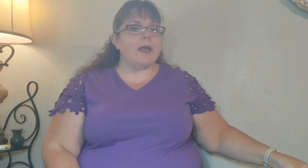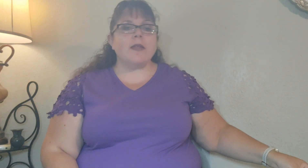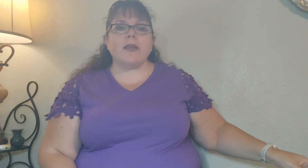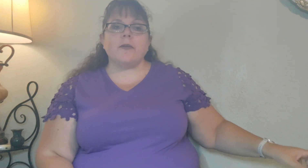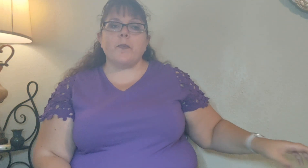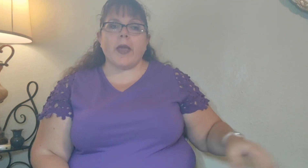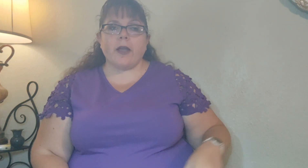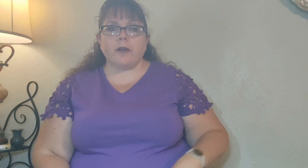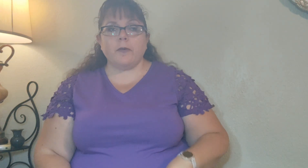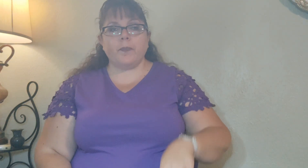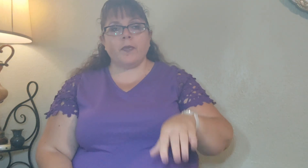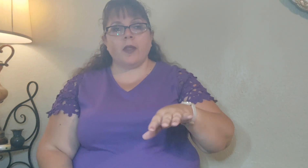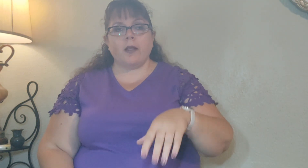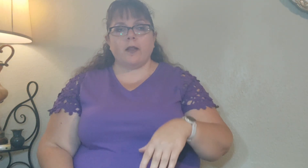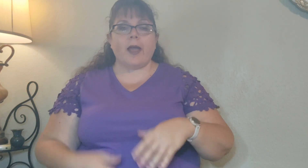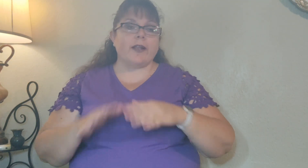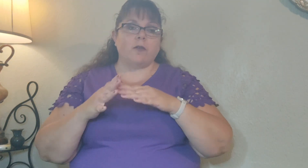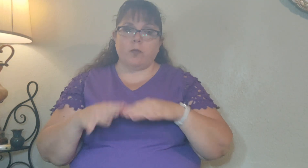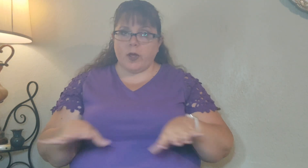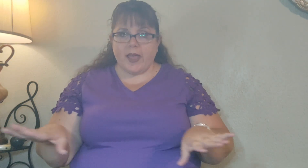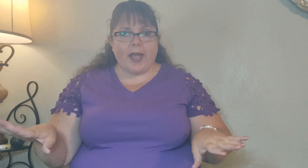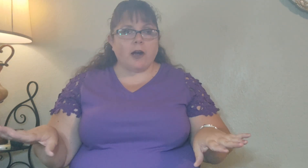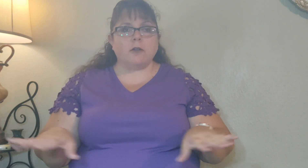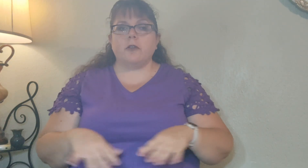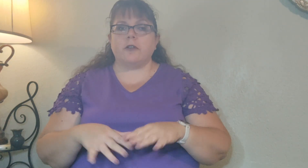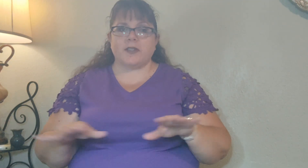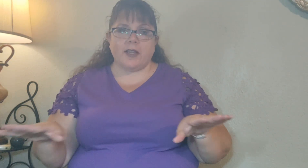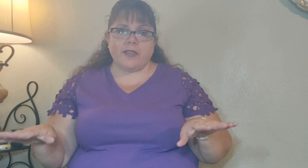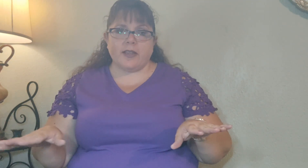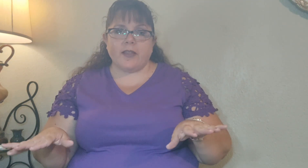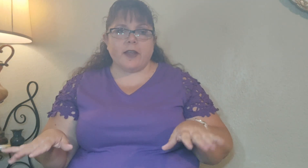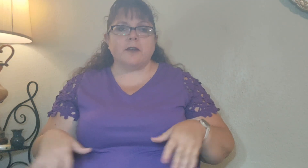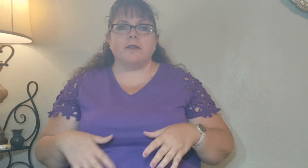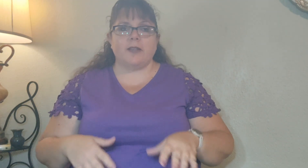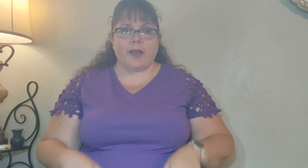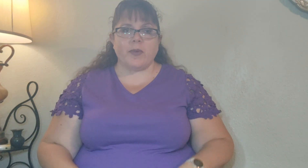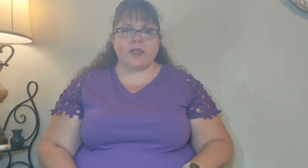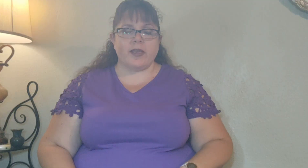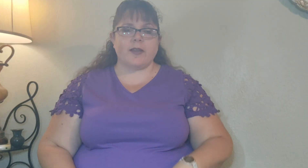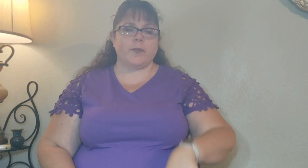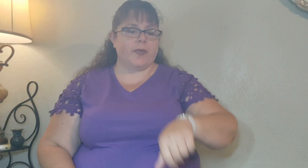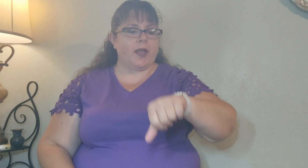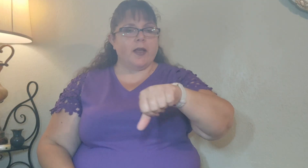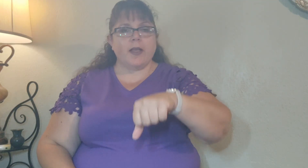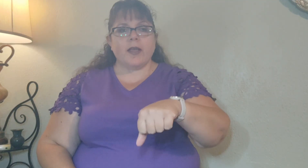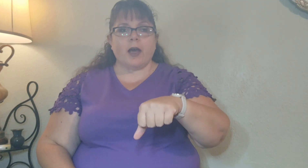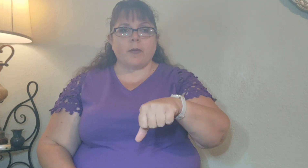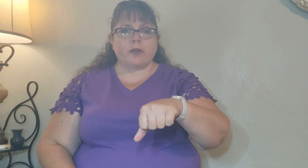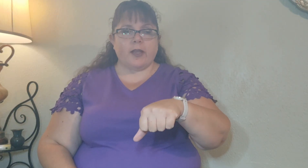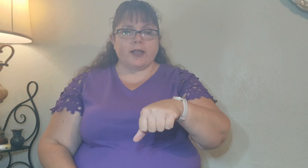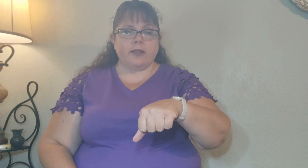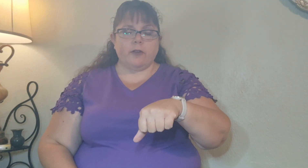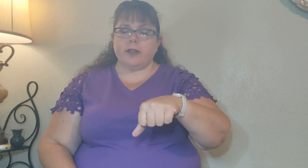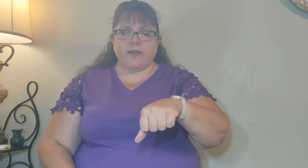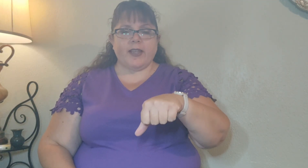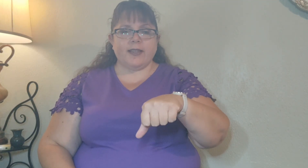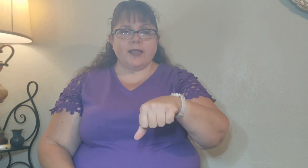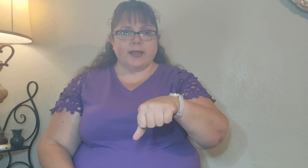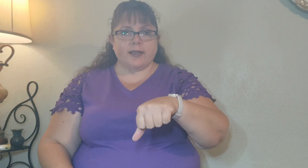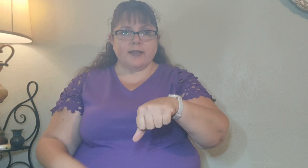And then bear, like without, there's nothing there type of thing. You'll take your left hand like